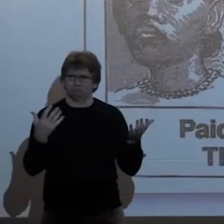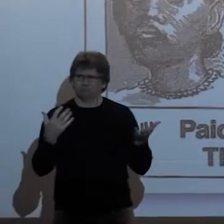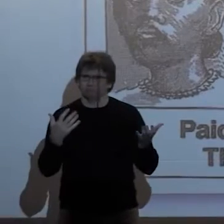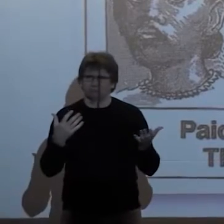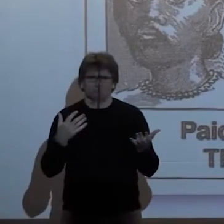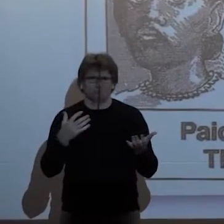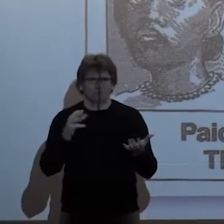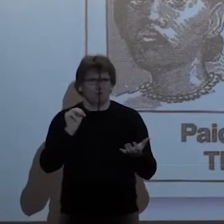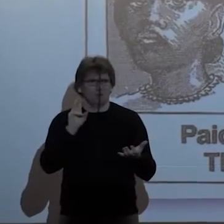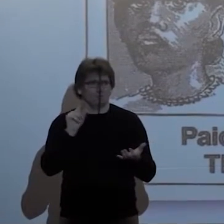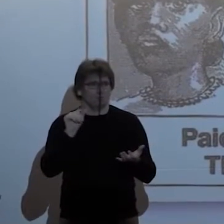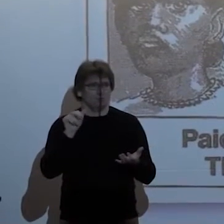He defined those terms.